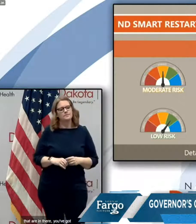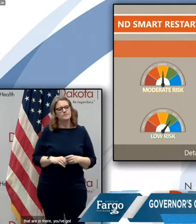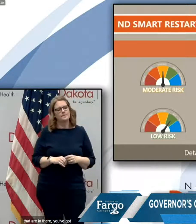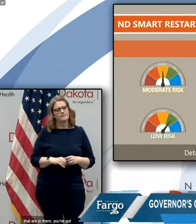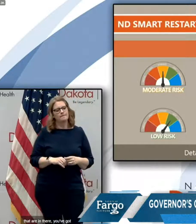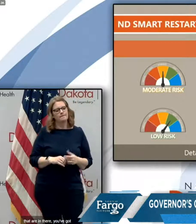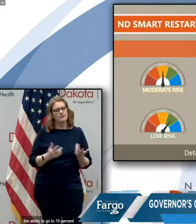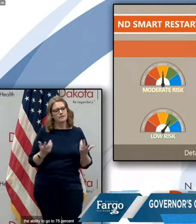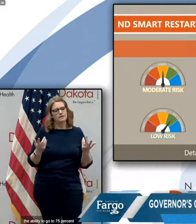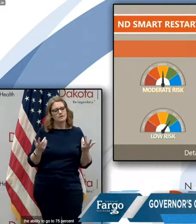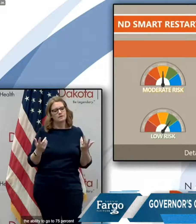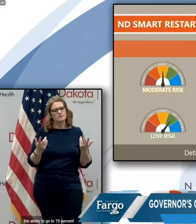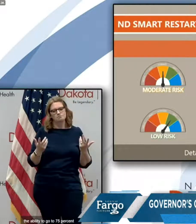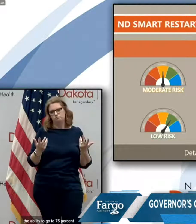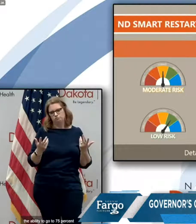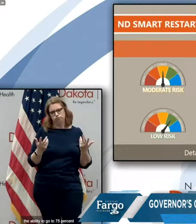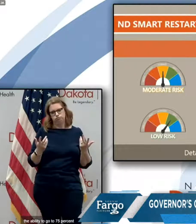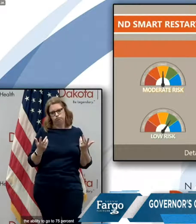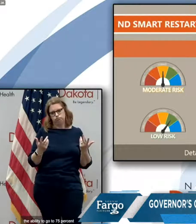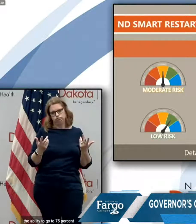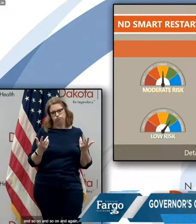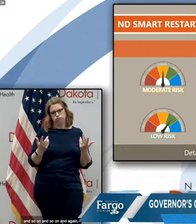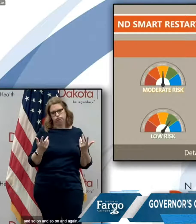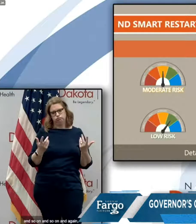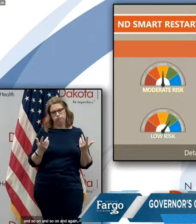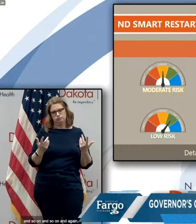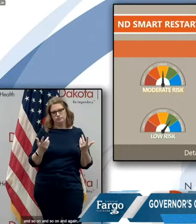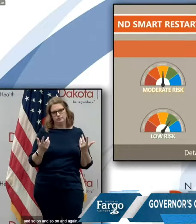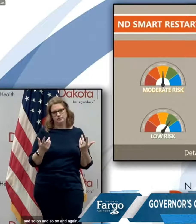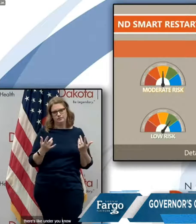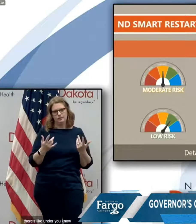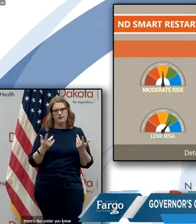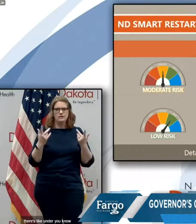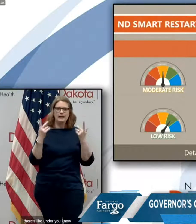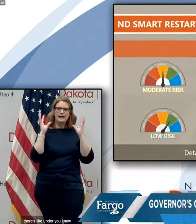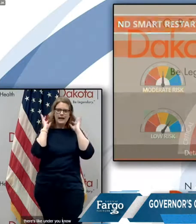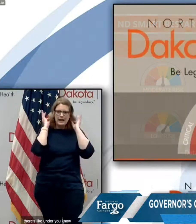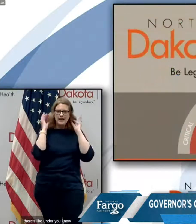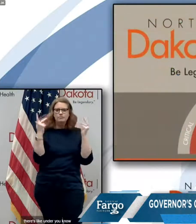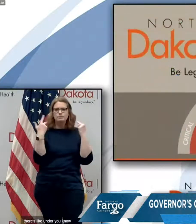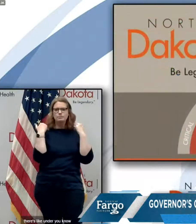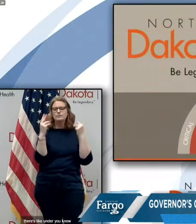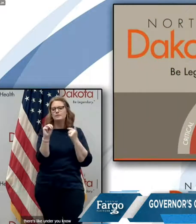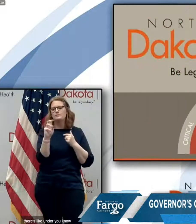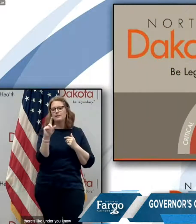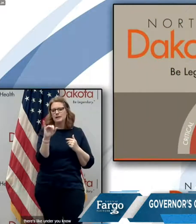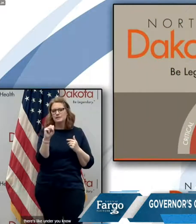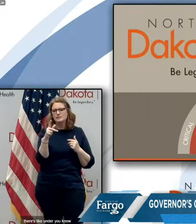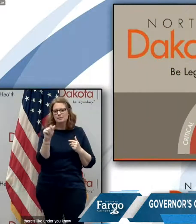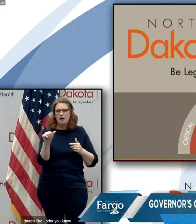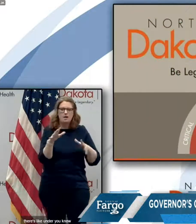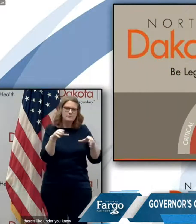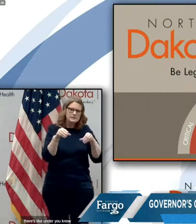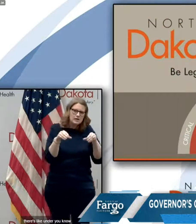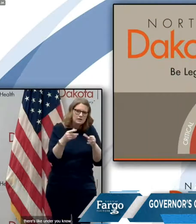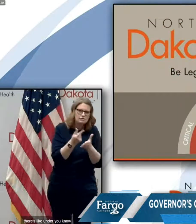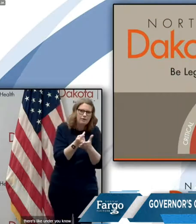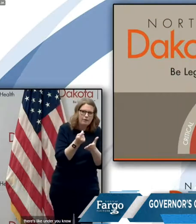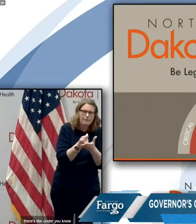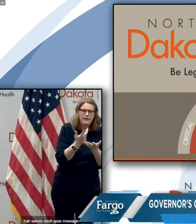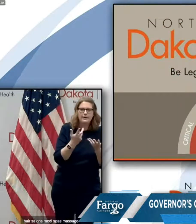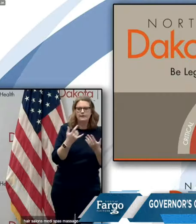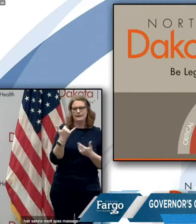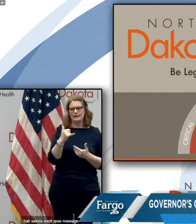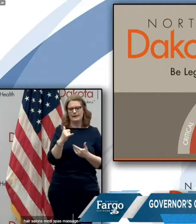And so on and so on. Again, there's like under, hair salons, med-spas, massage therapy. Under